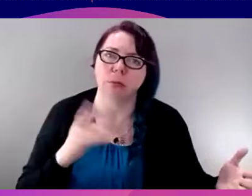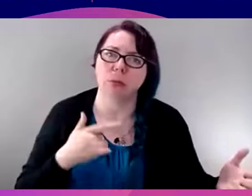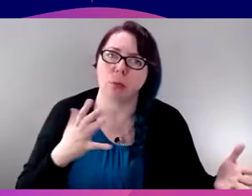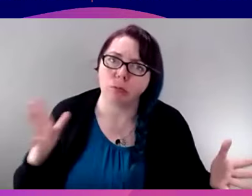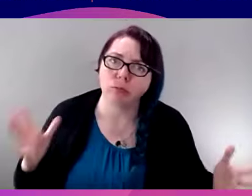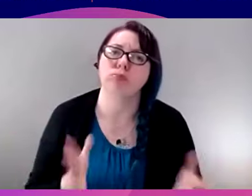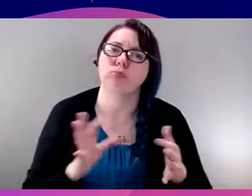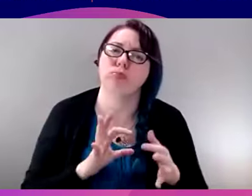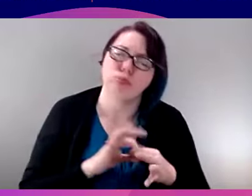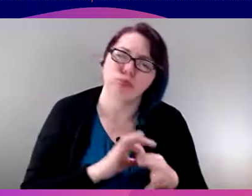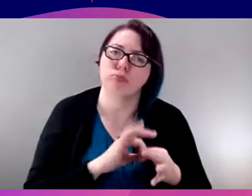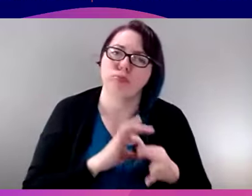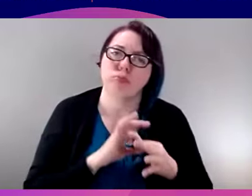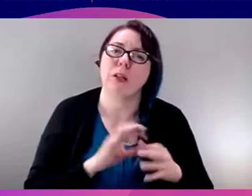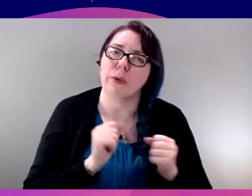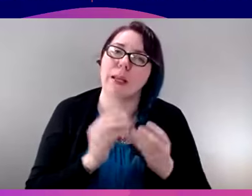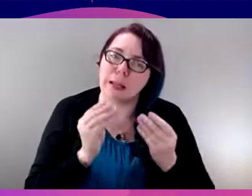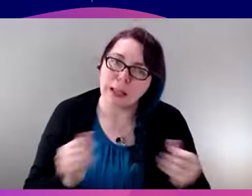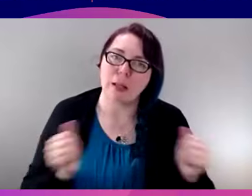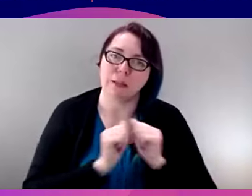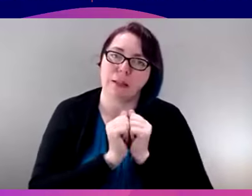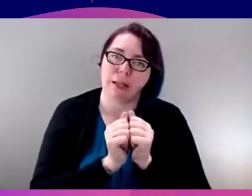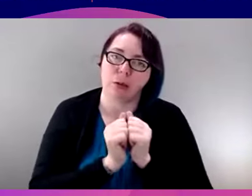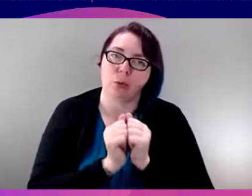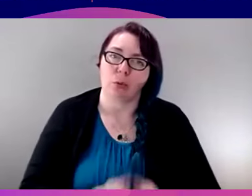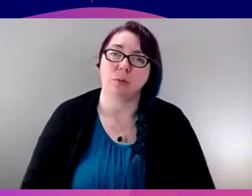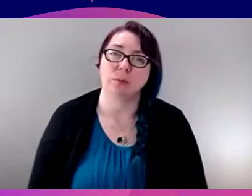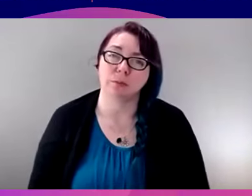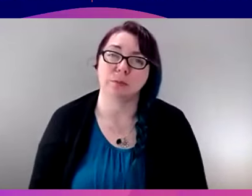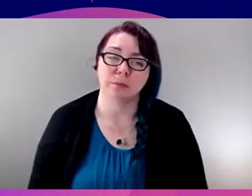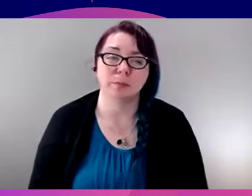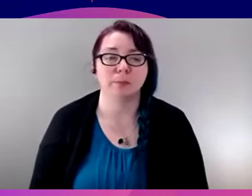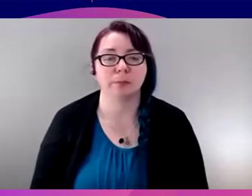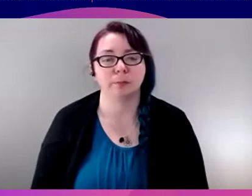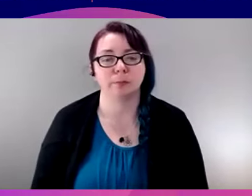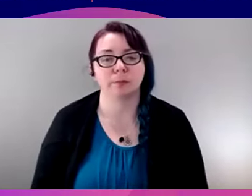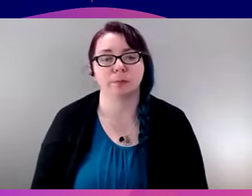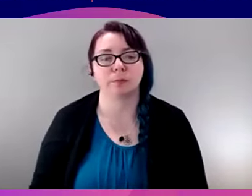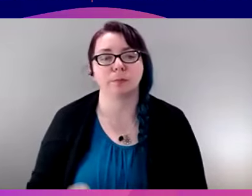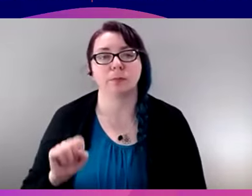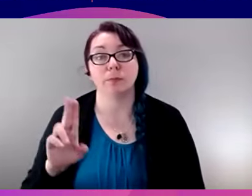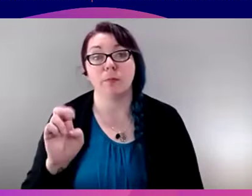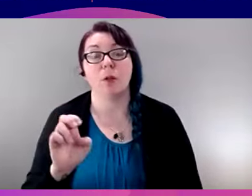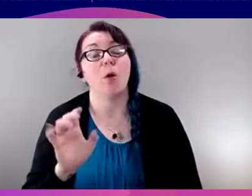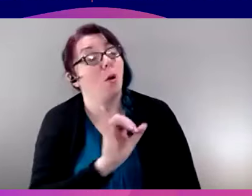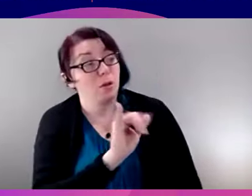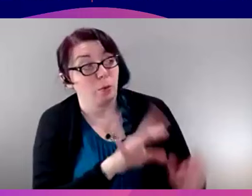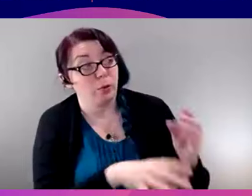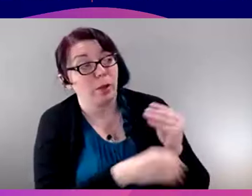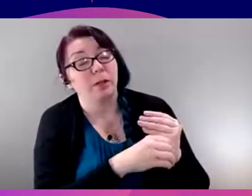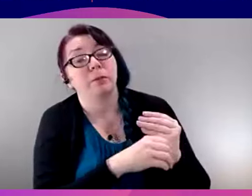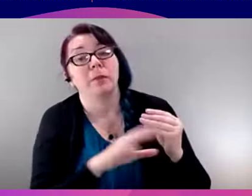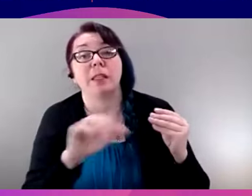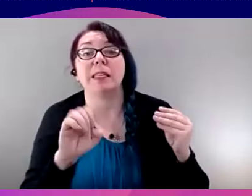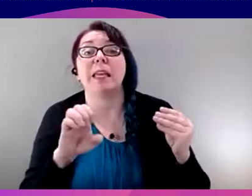And I'm just going to do a quick shout out to our case studies and our survivor stories. Our case studies, we actually include a section on every case